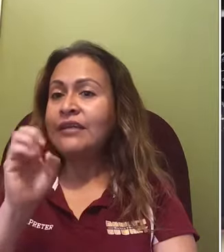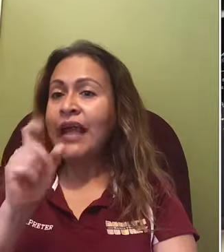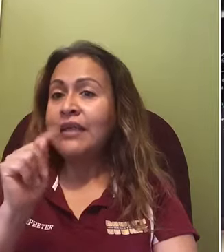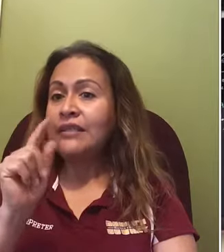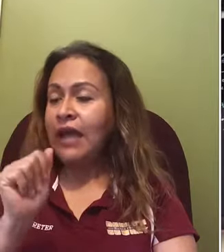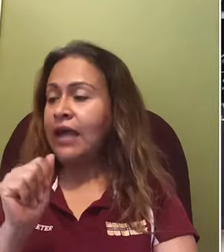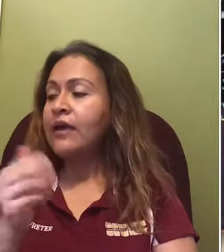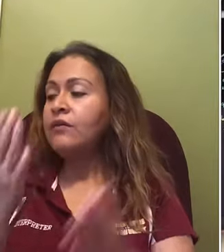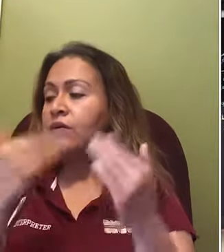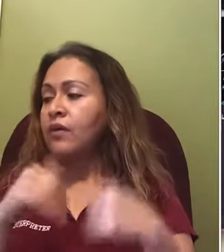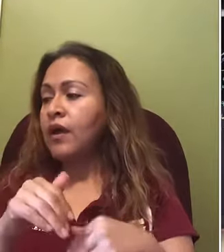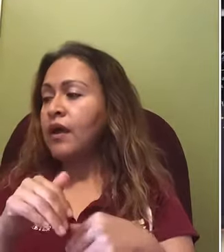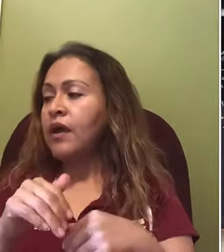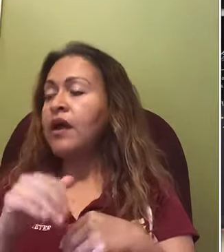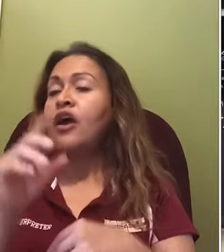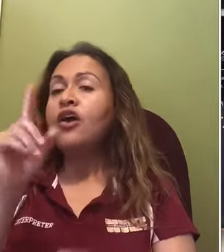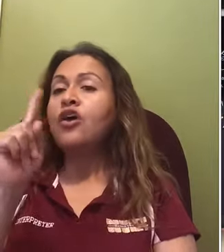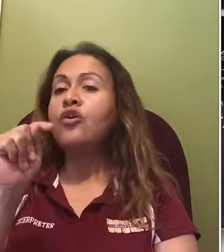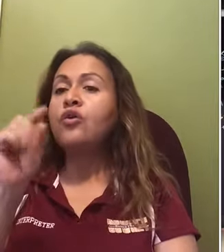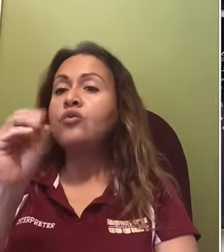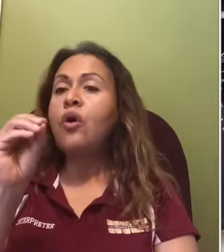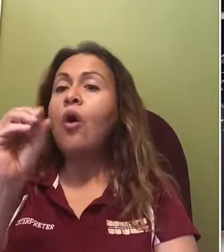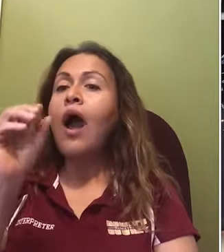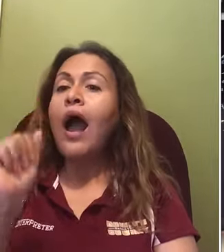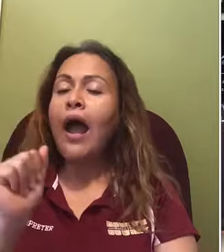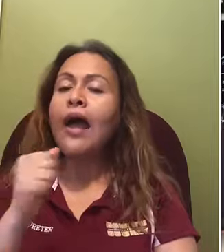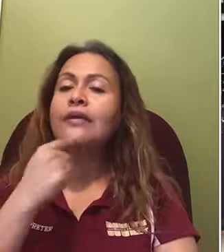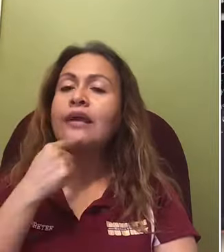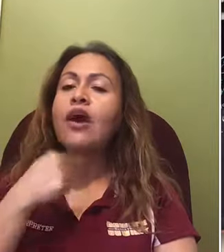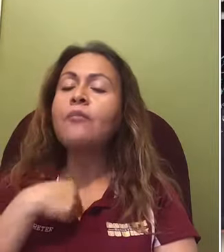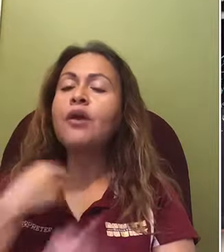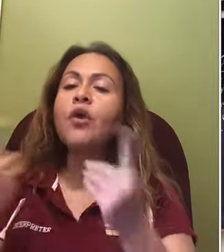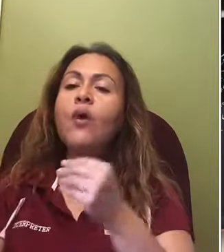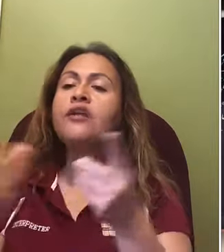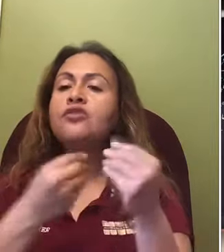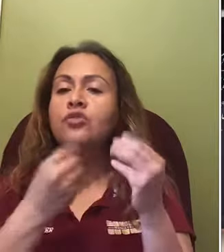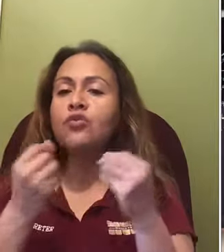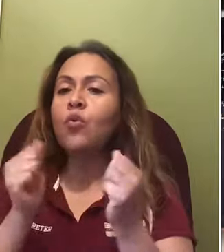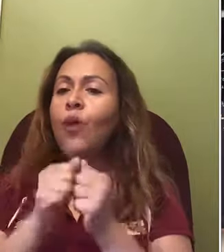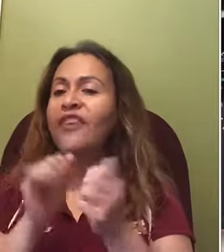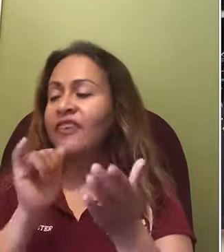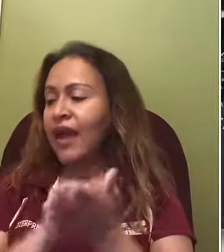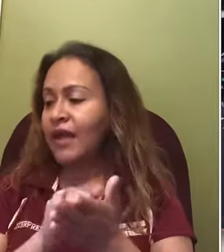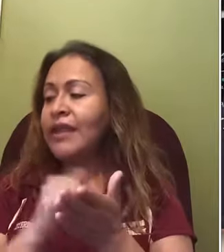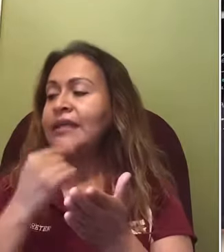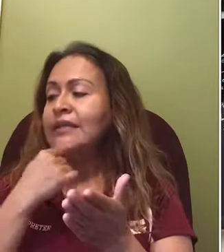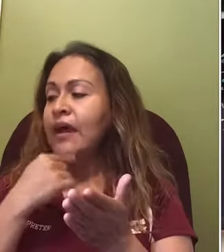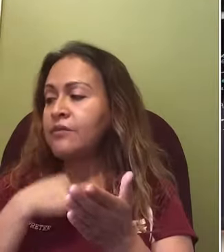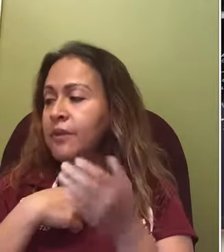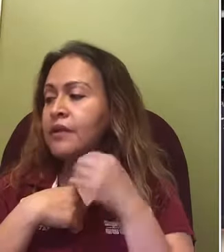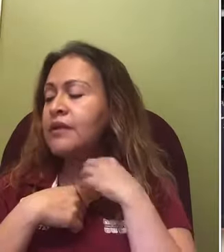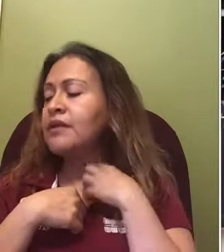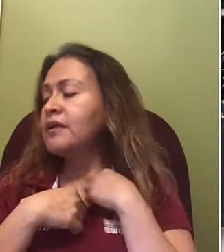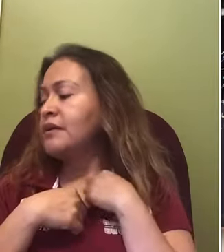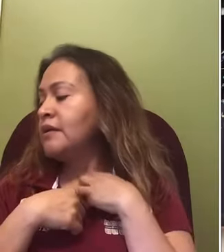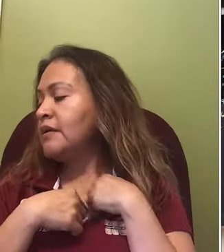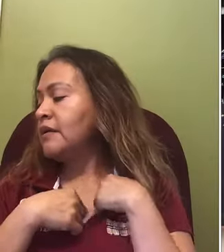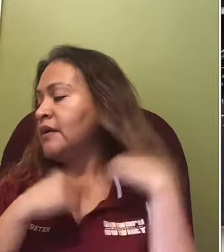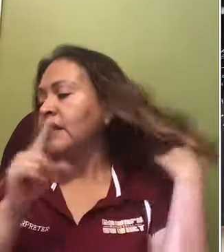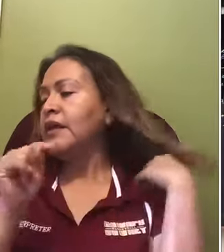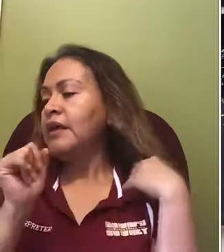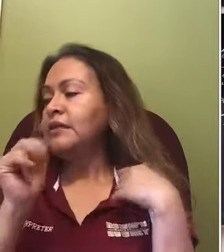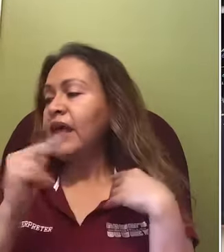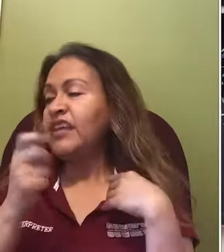to SOHCAHTOA. The TOA part tells us what to do with tangent. It tells us that